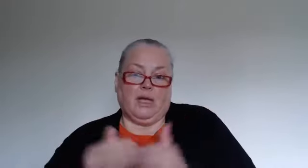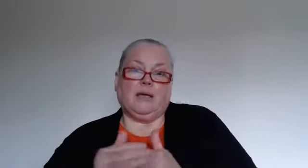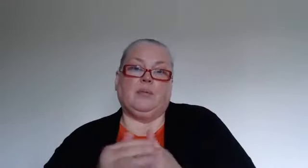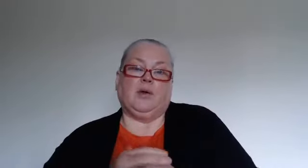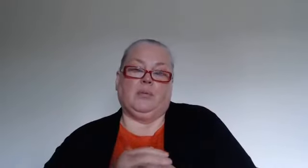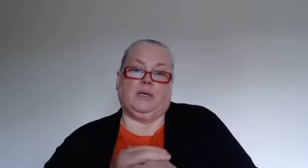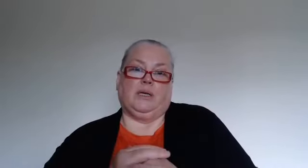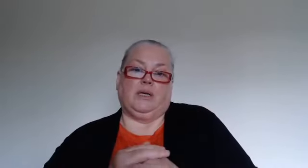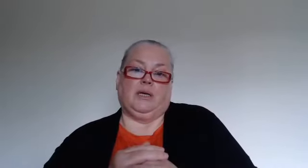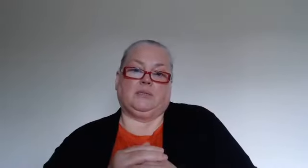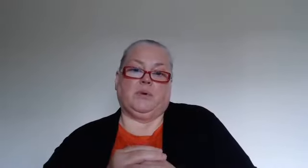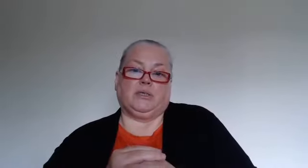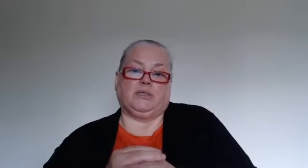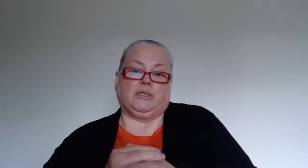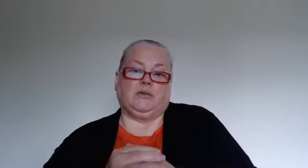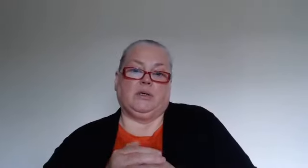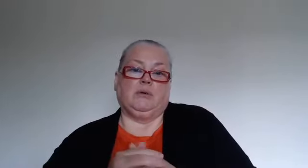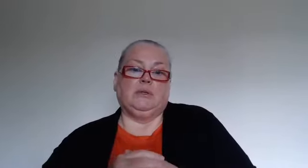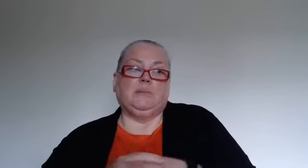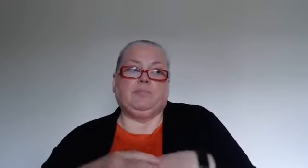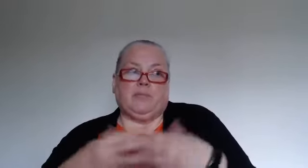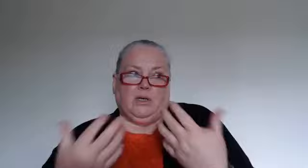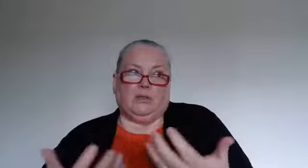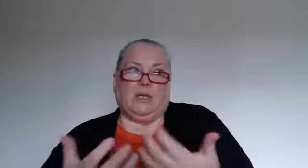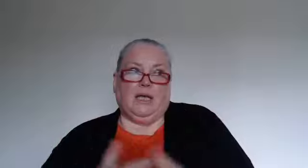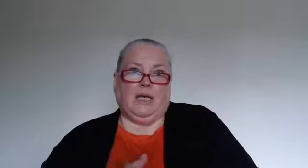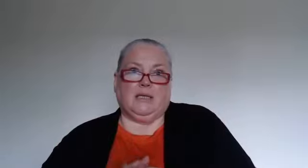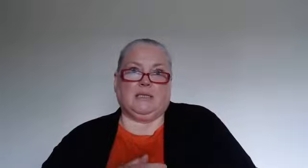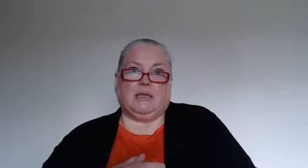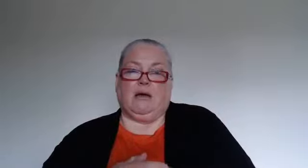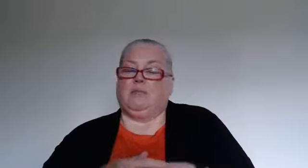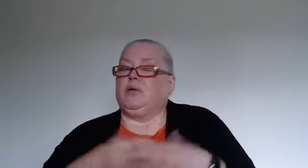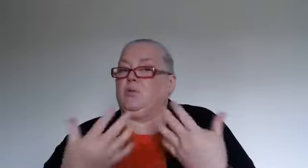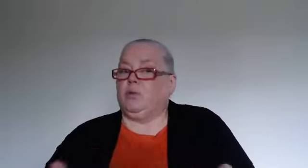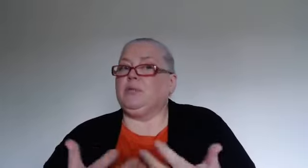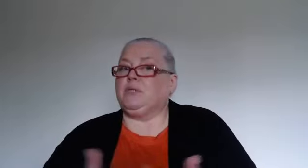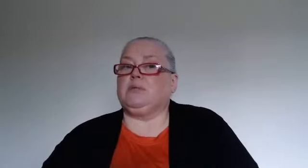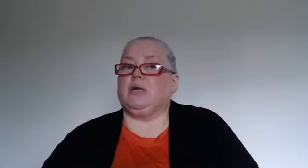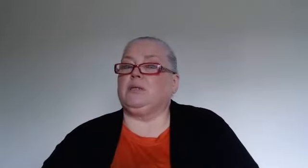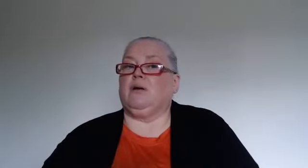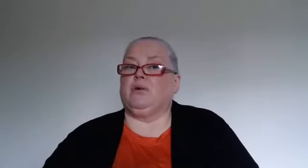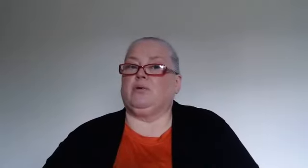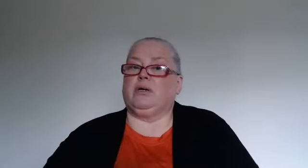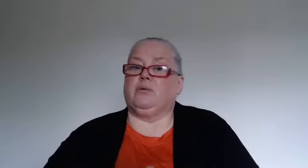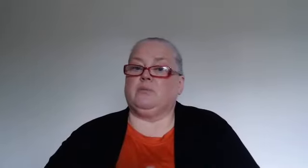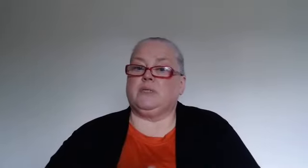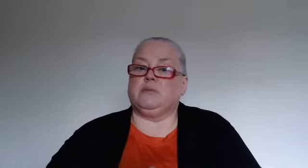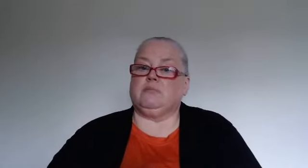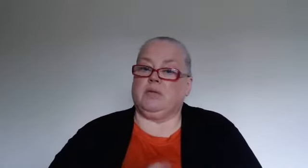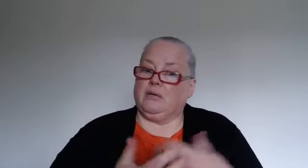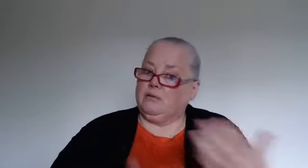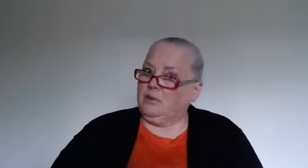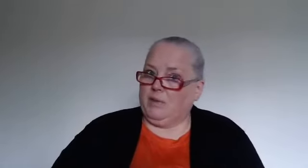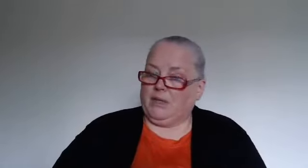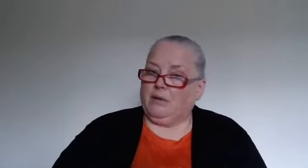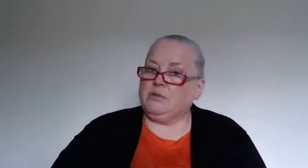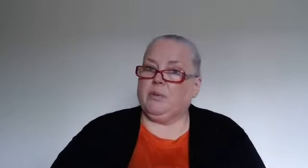can become an added pressure to you. The other thing is, women do tend to have lower incomes than their male